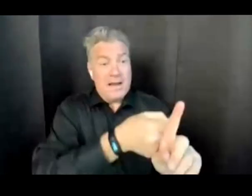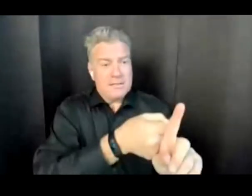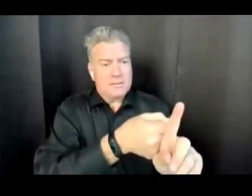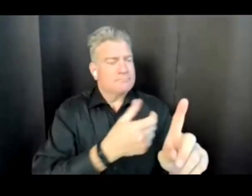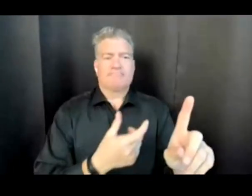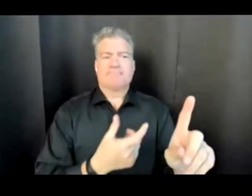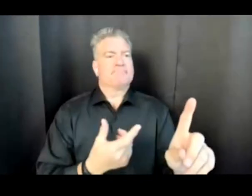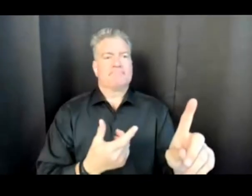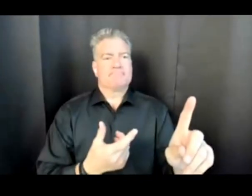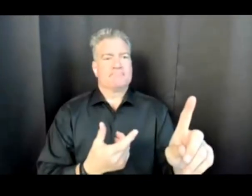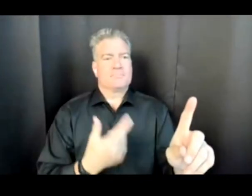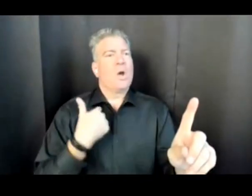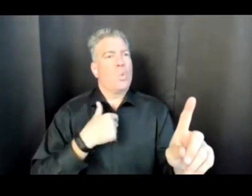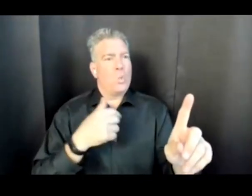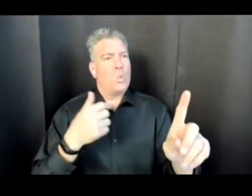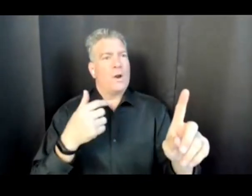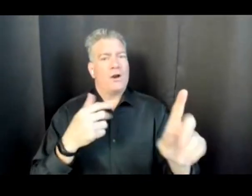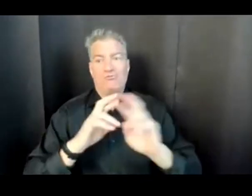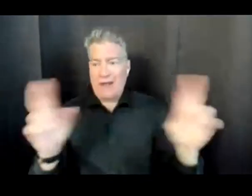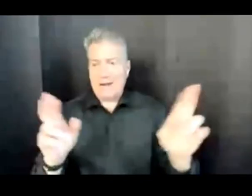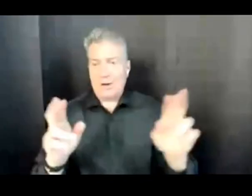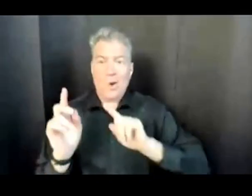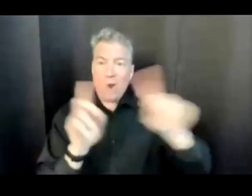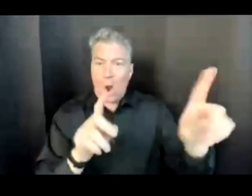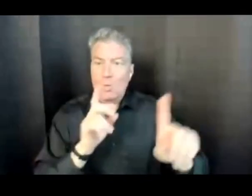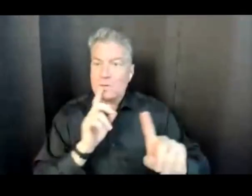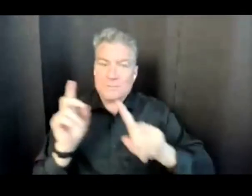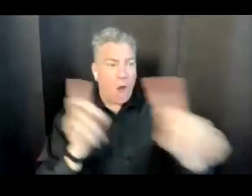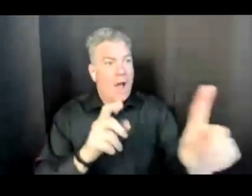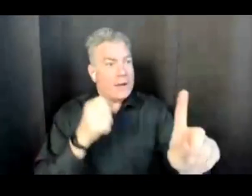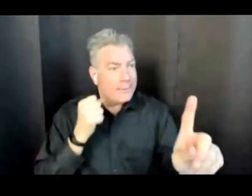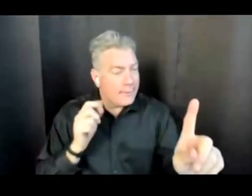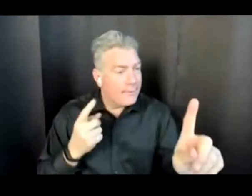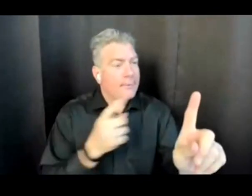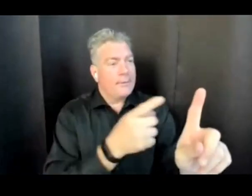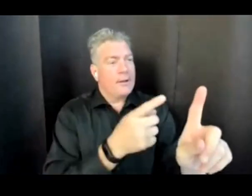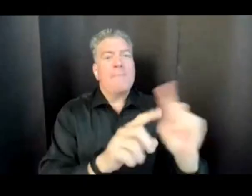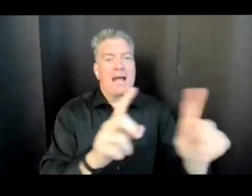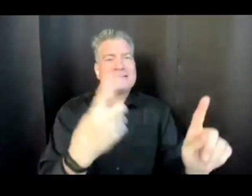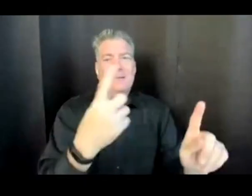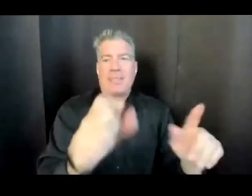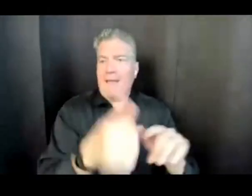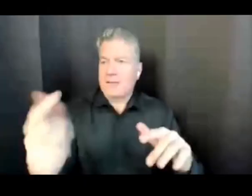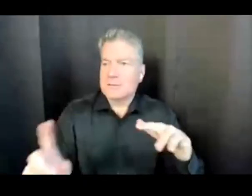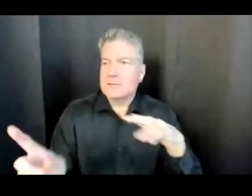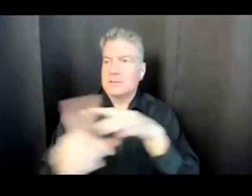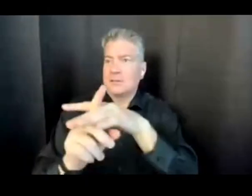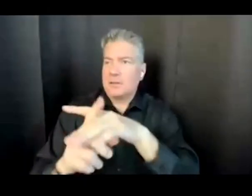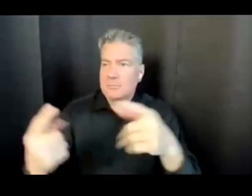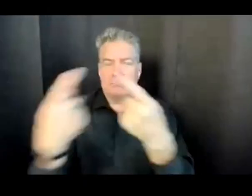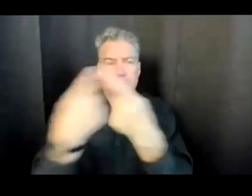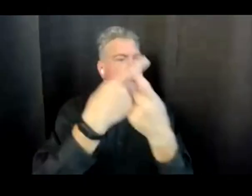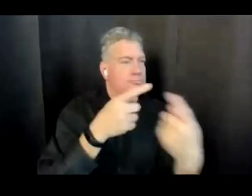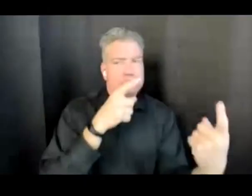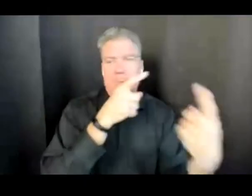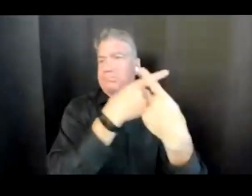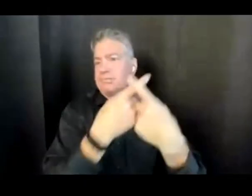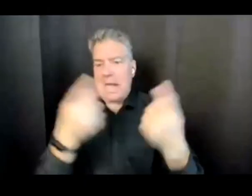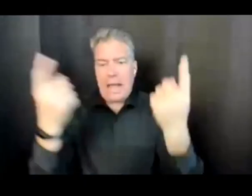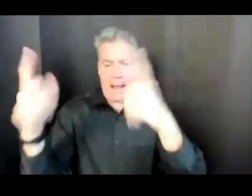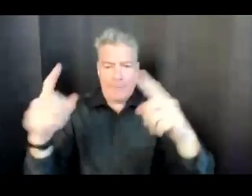times dictate in the manner we can respond. It is continuing to evolve, so how long it's going to take to get to the other side of it is going to depend somewhat